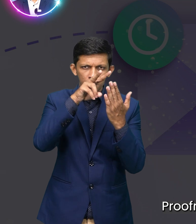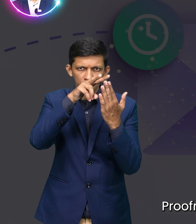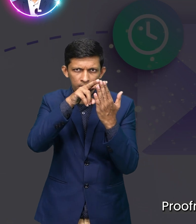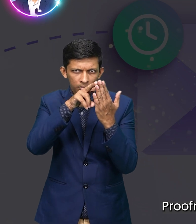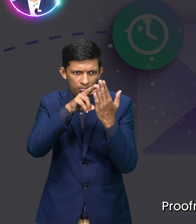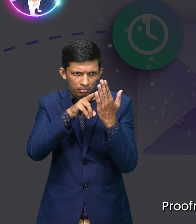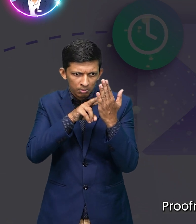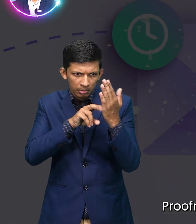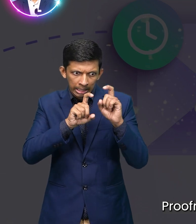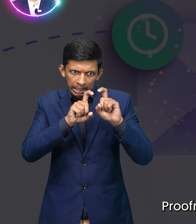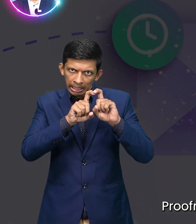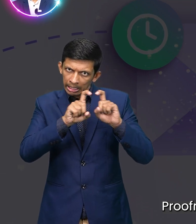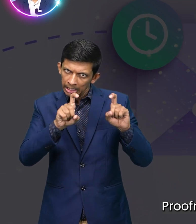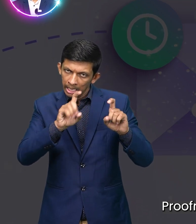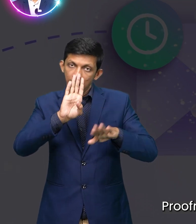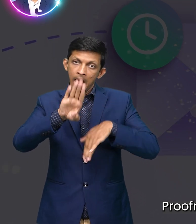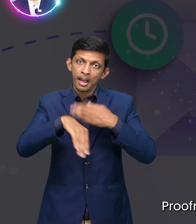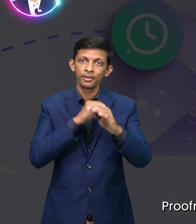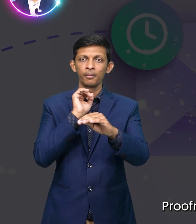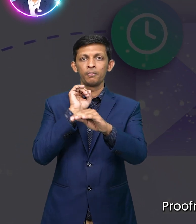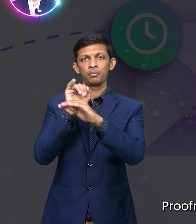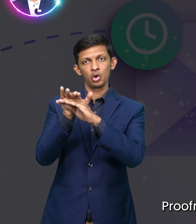Proofread before sending.